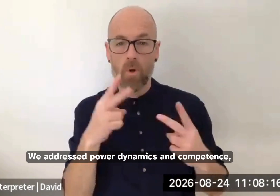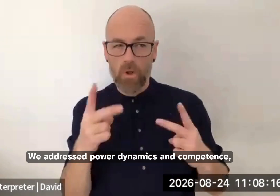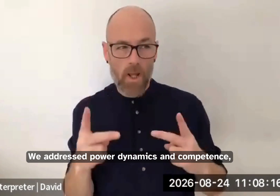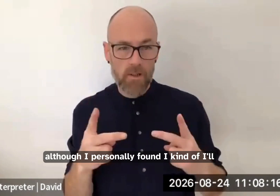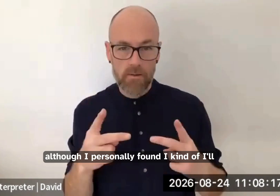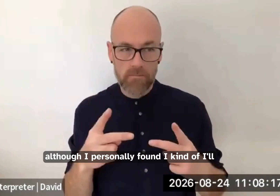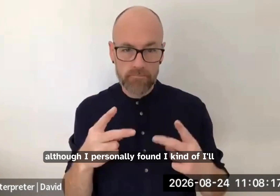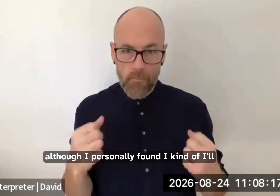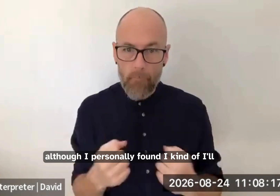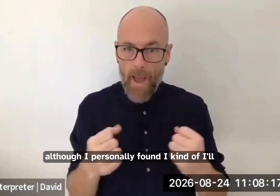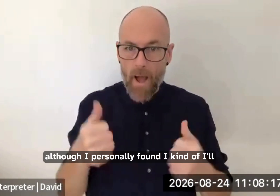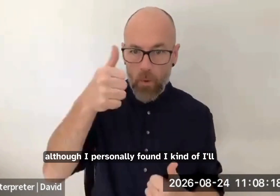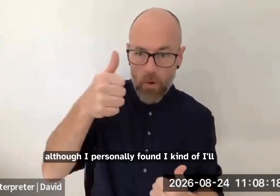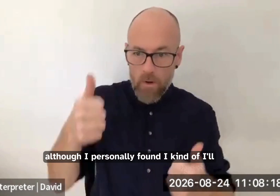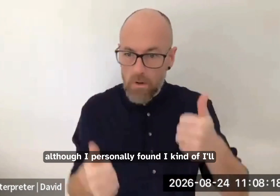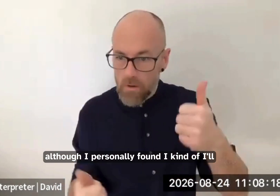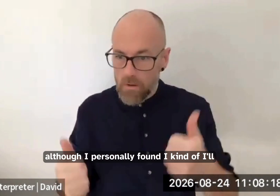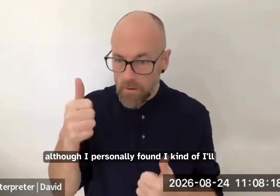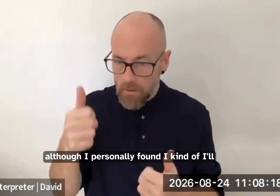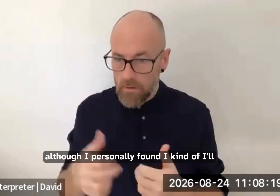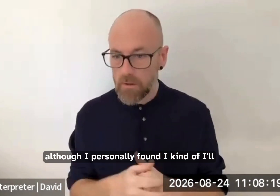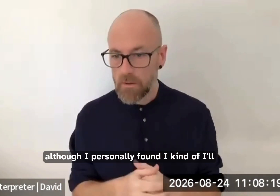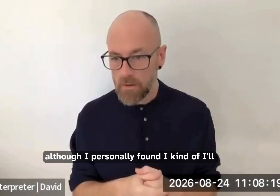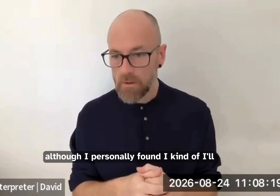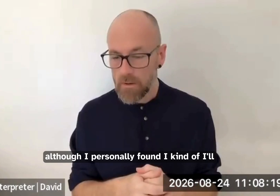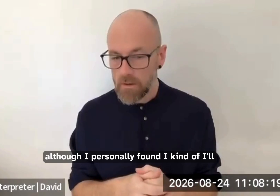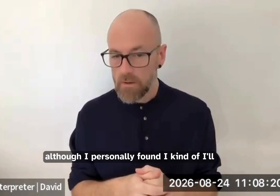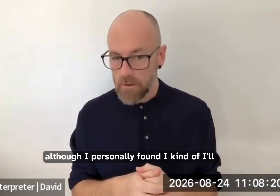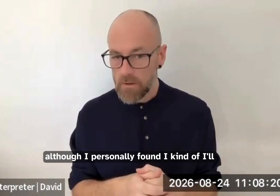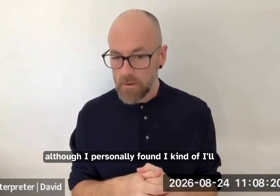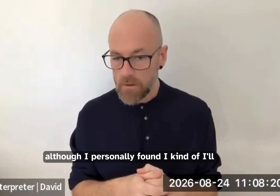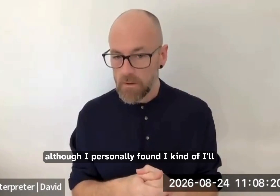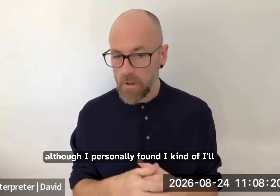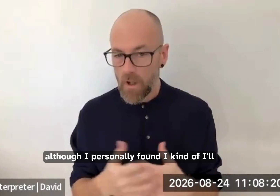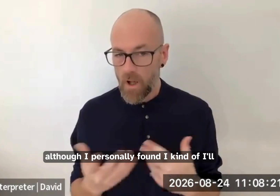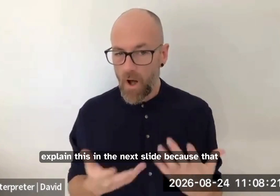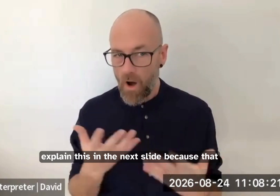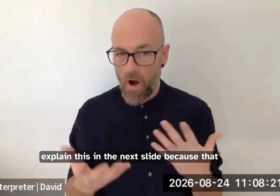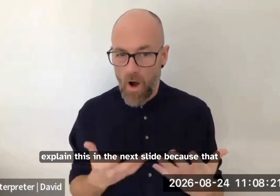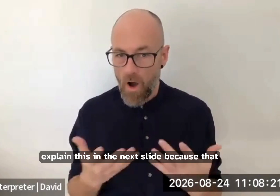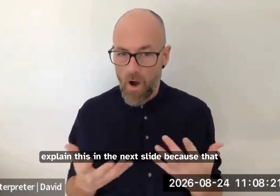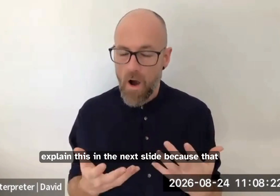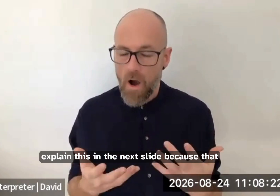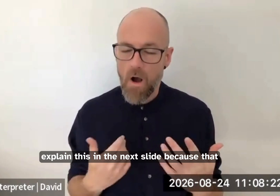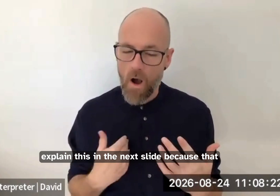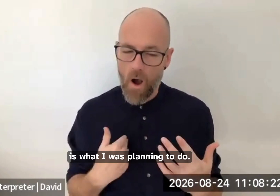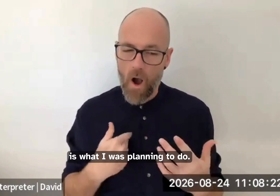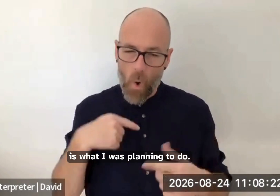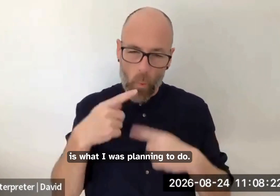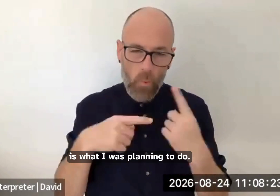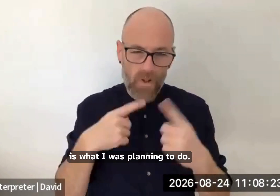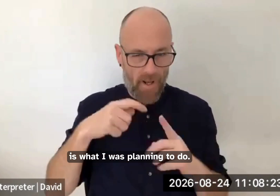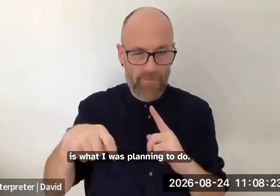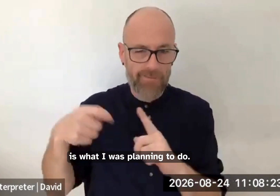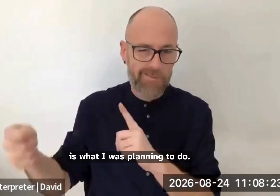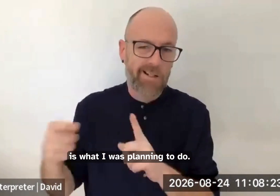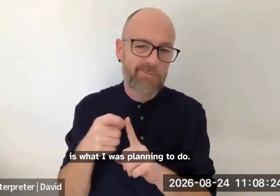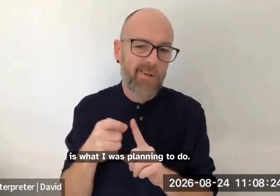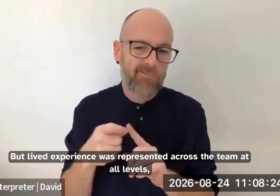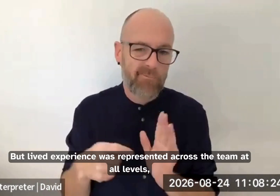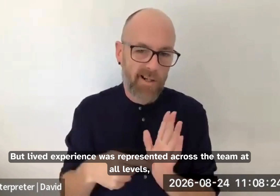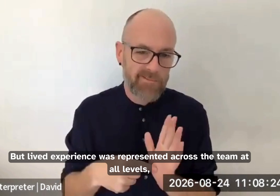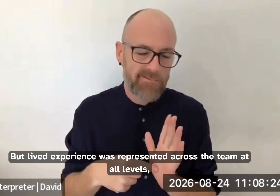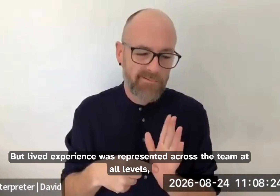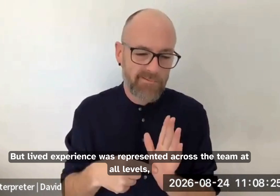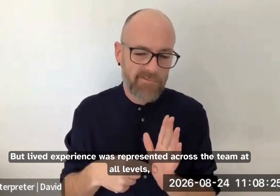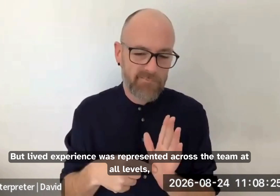and confidence, although I personally found it kind of. I'll explain this in the next slide because that is what I was planning to do.